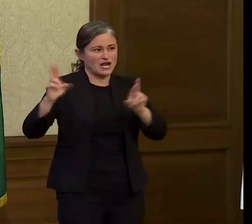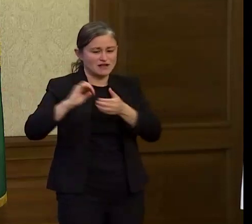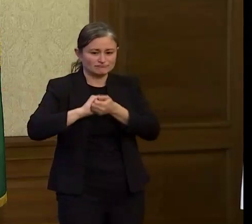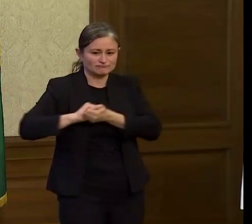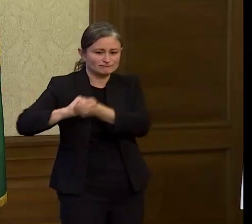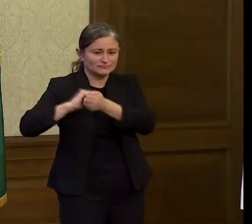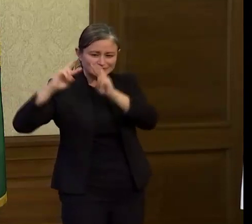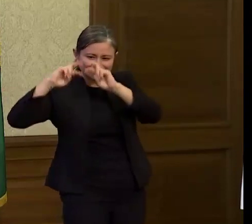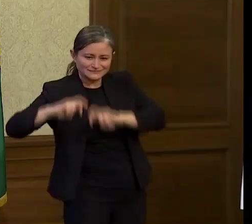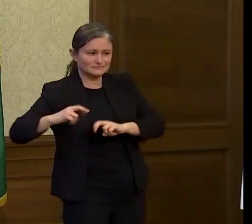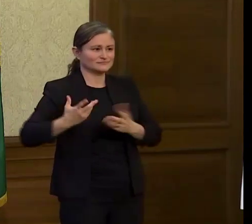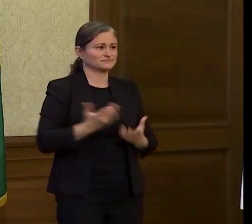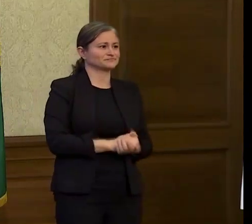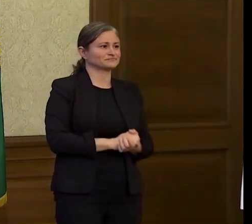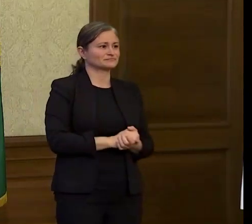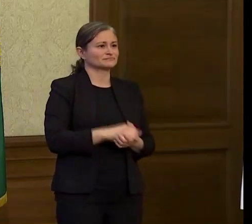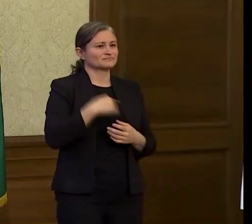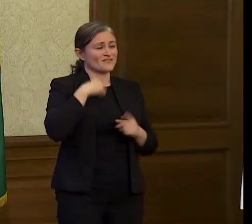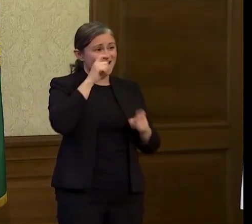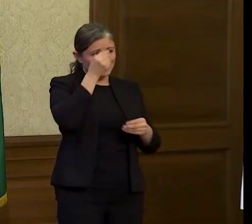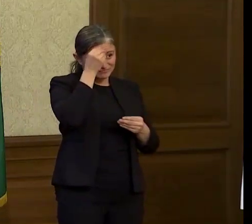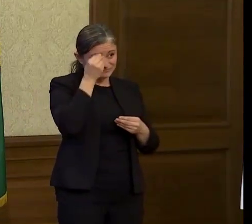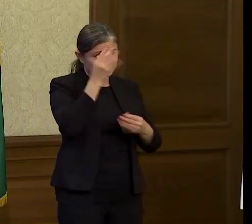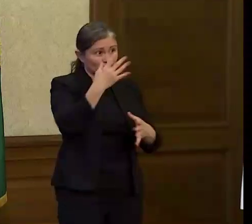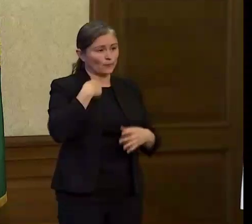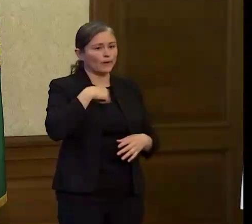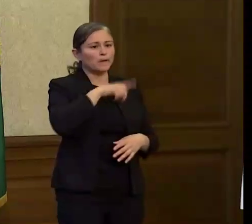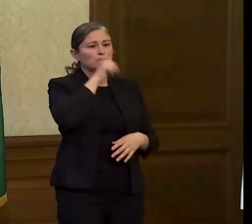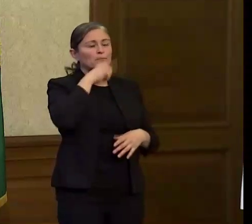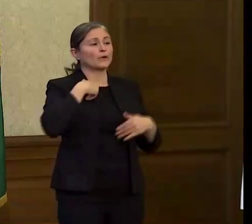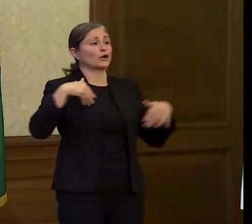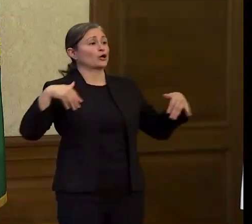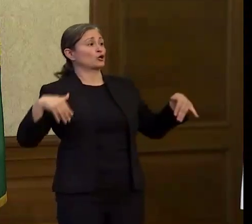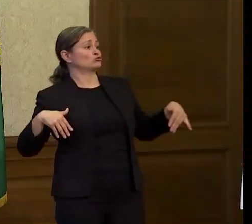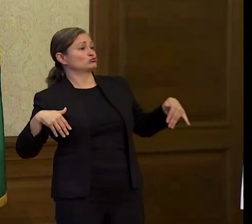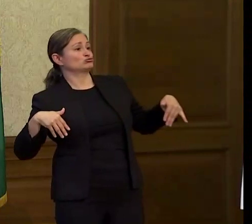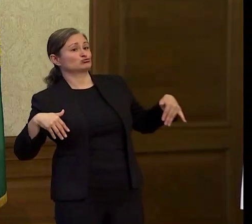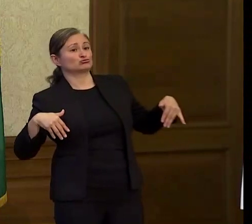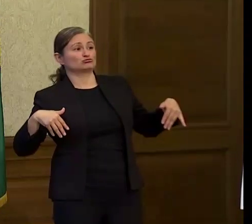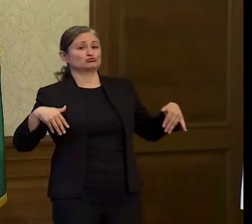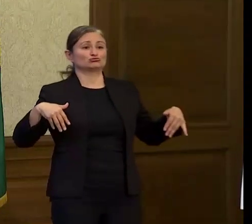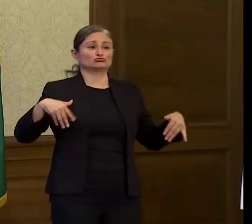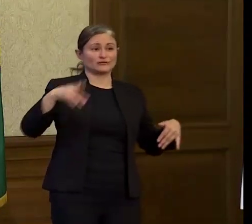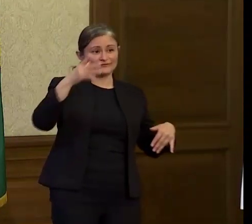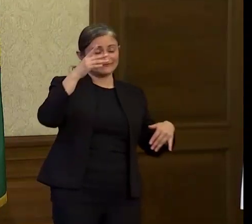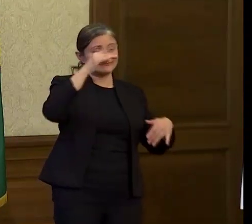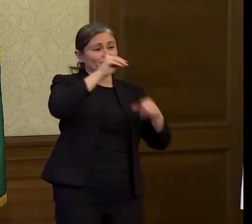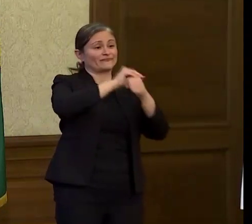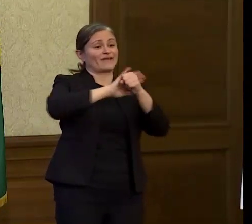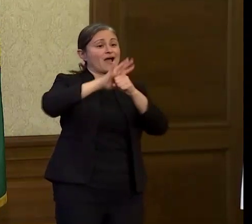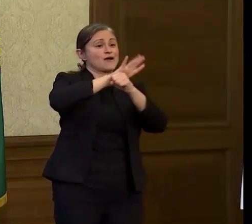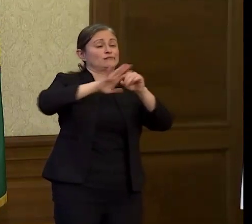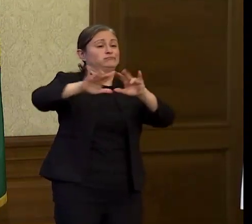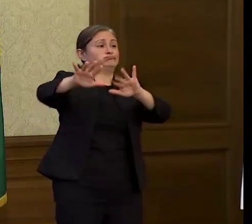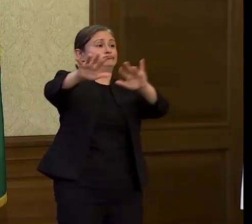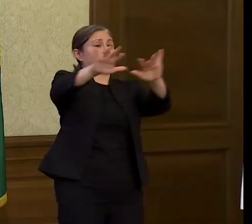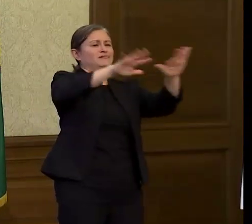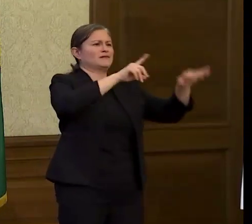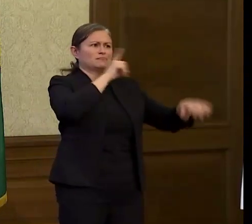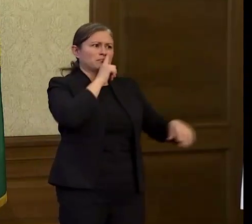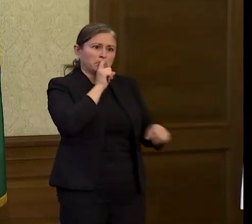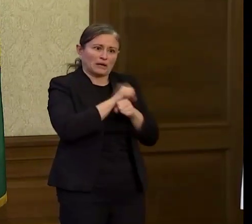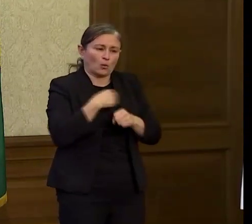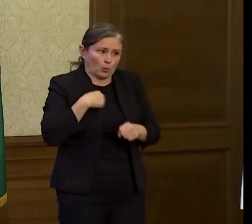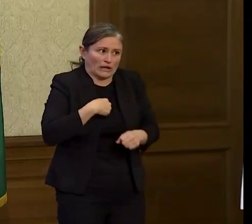just passive in the face of this virus. We're not just kind of victims of data. We make our own reality